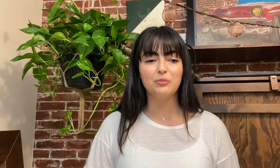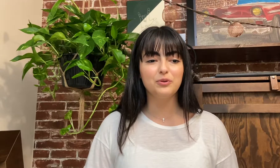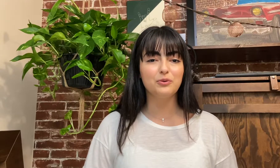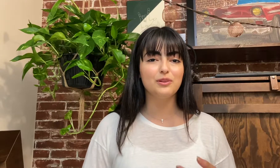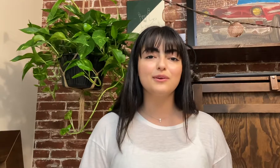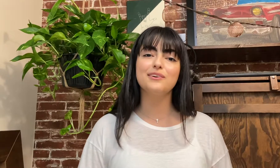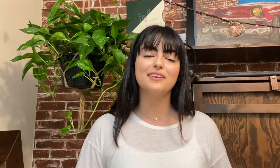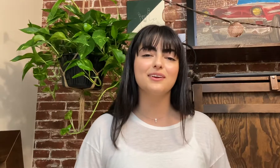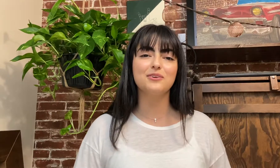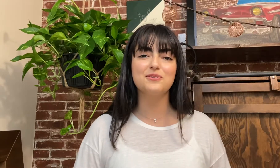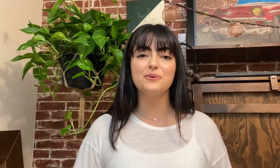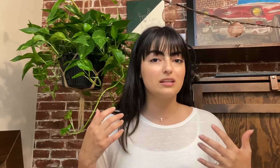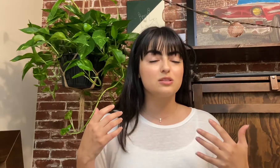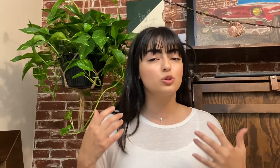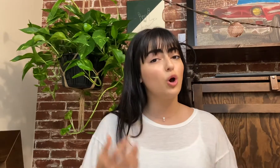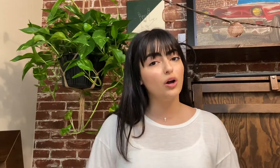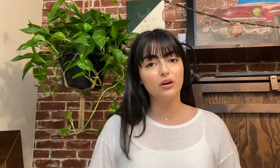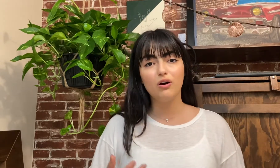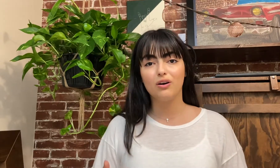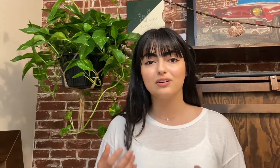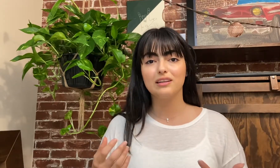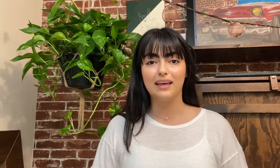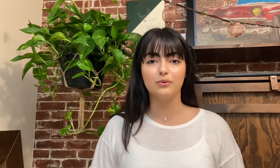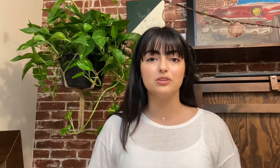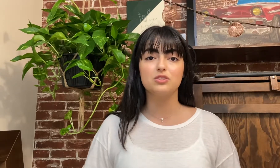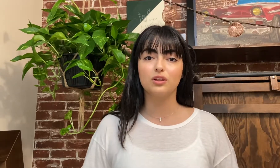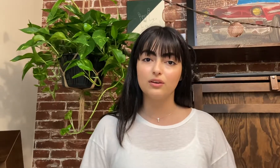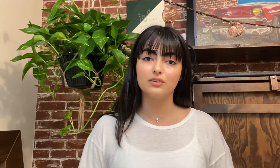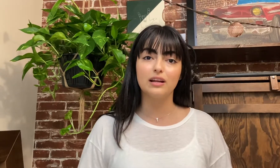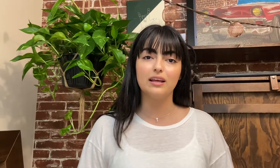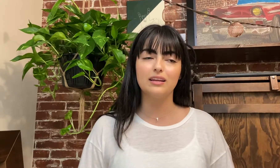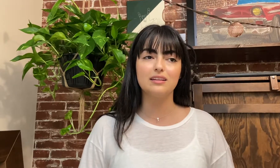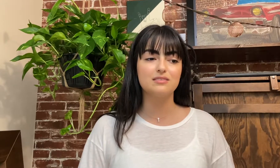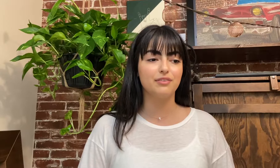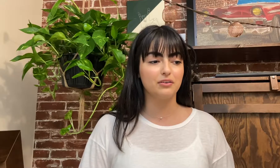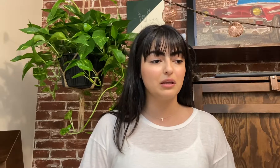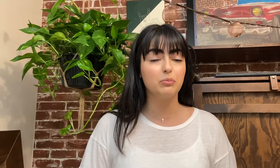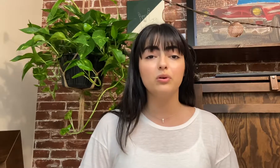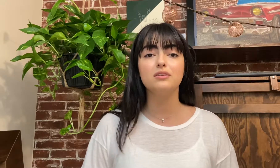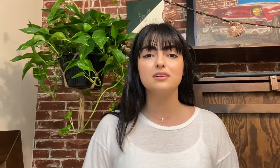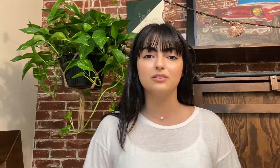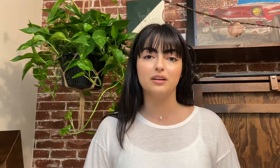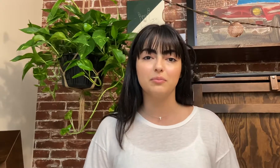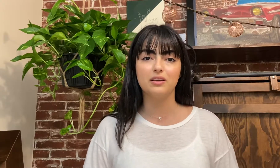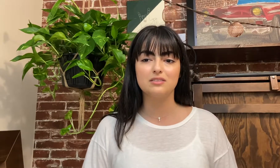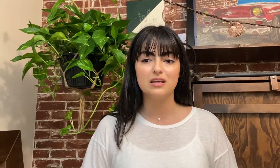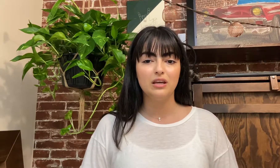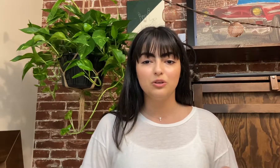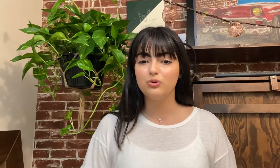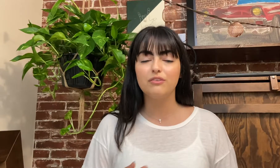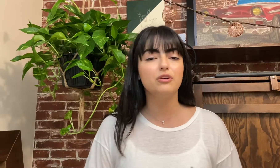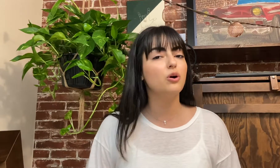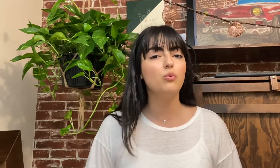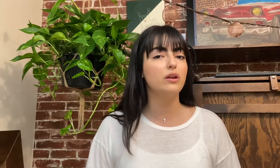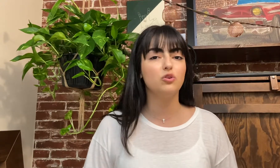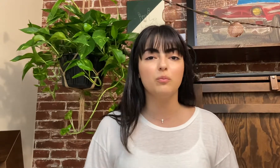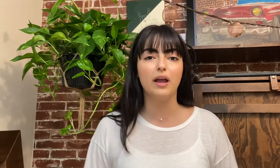you learned a thing or two. It's not a hard language to learn, and it's very important to learn it because you never know when you might